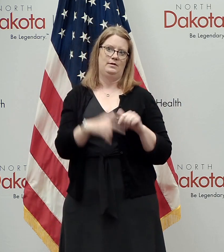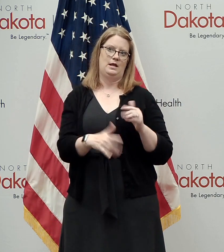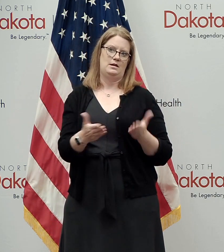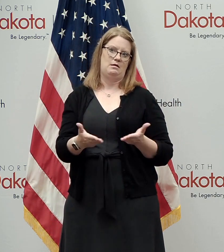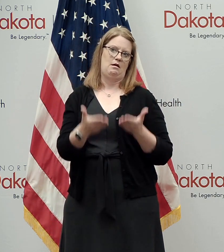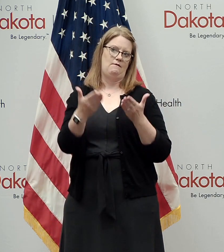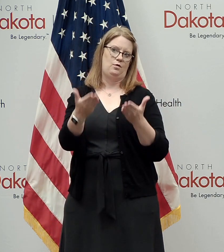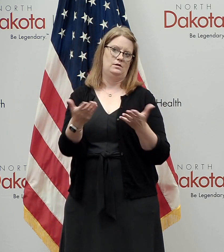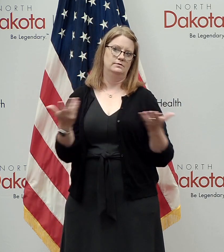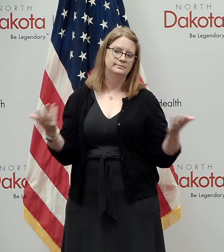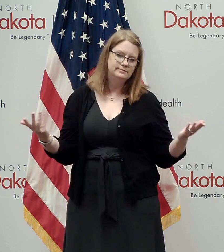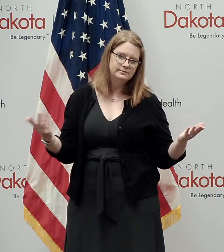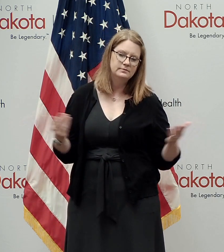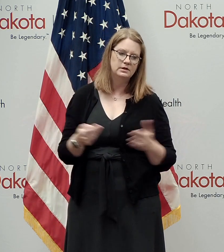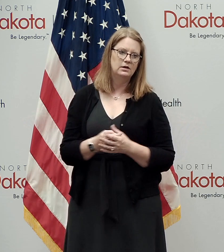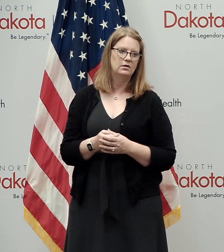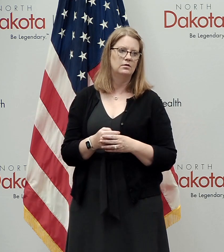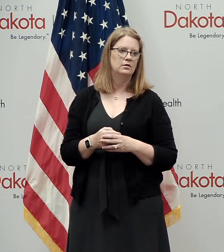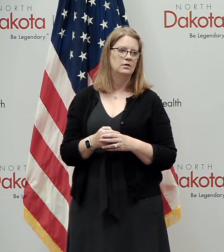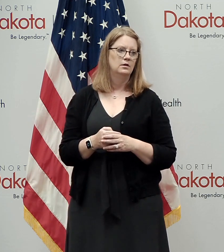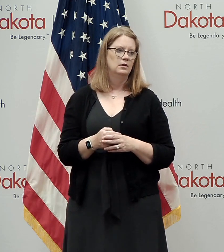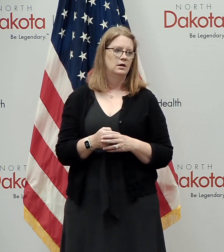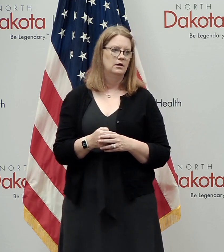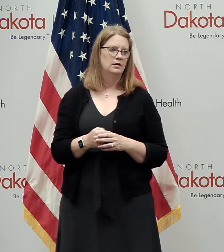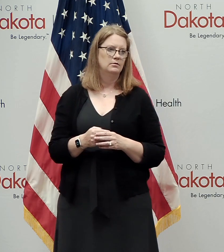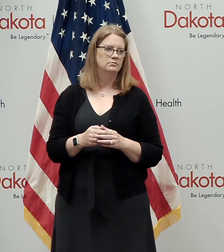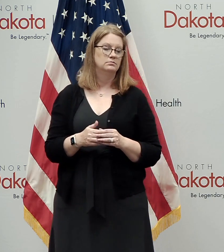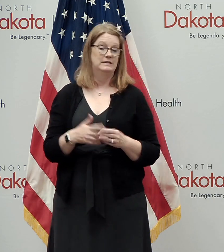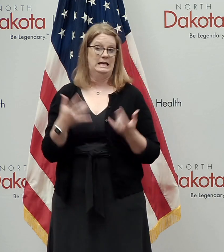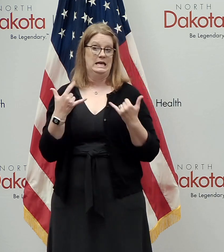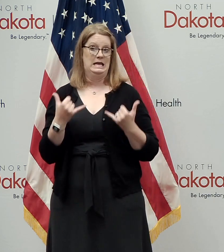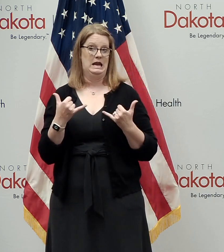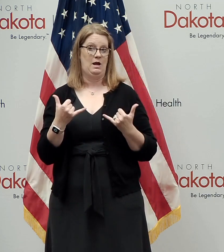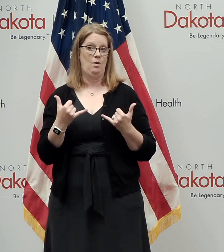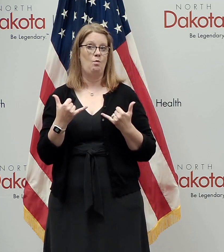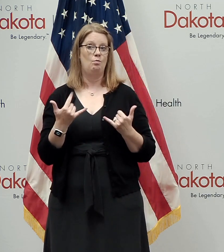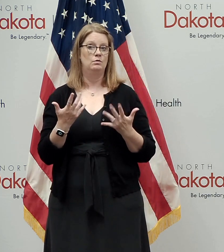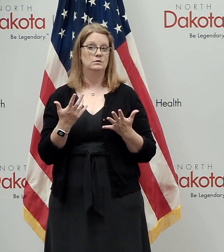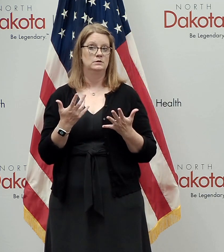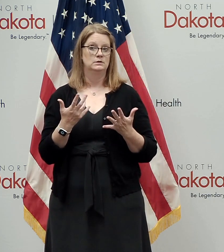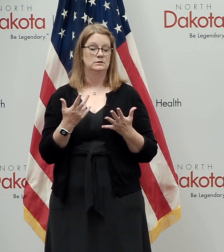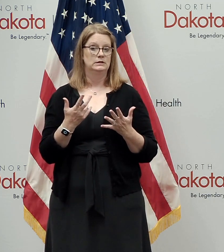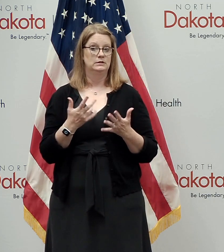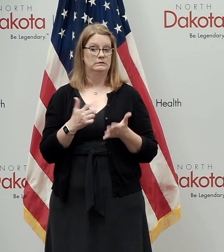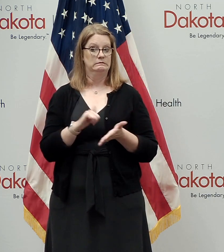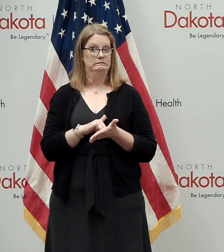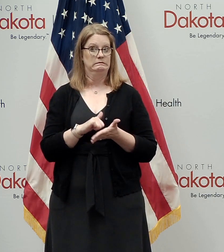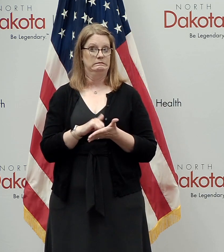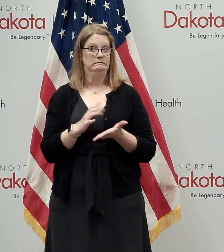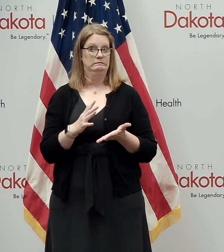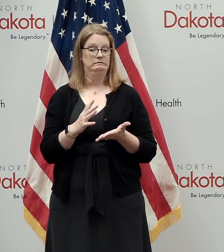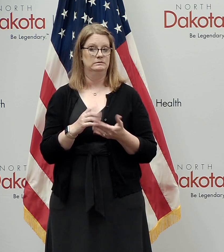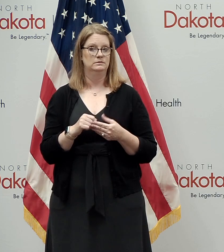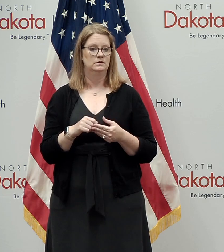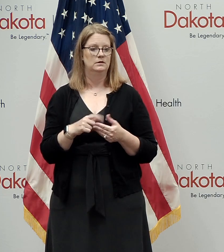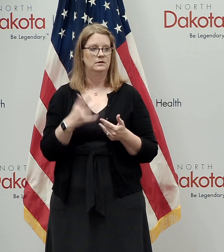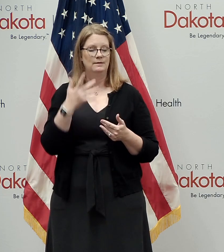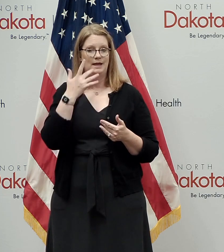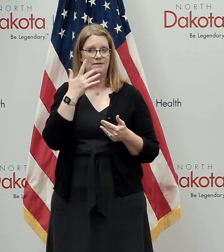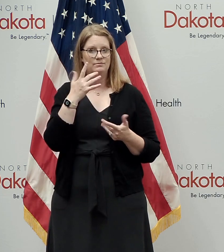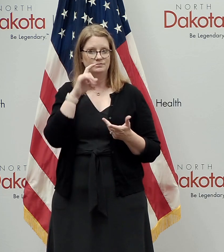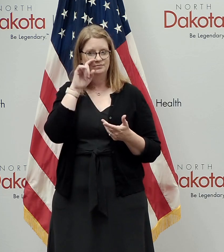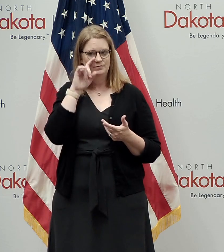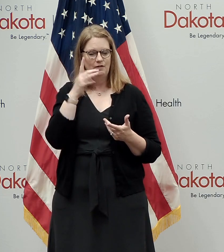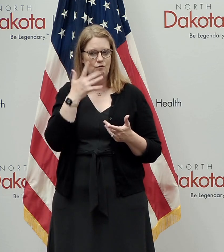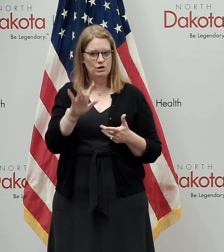point source. People who are right here, right now. But right now, knock on wood, we have a fairly low level